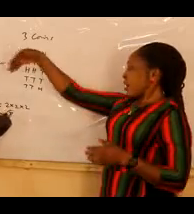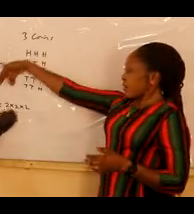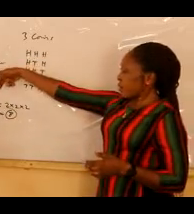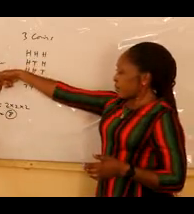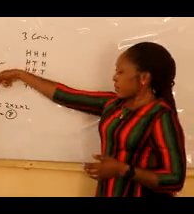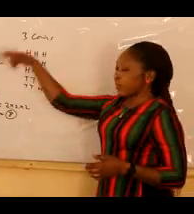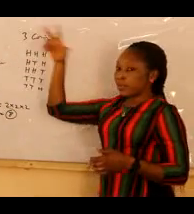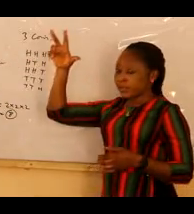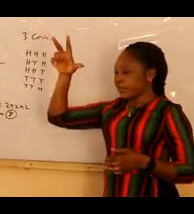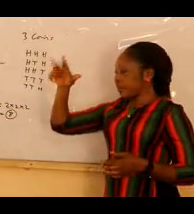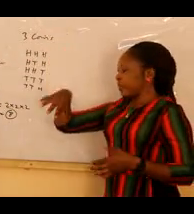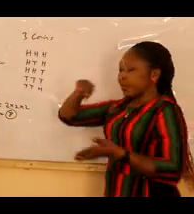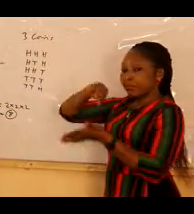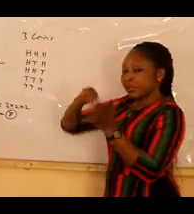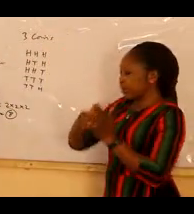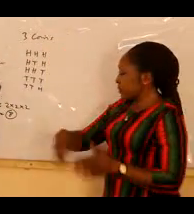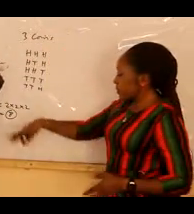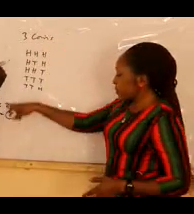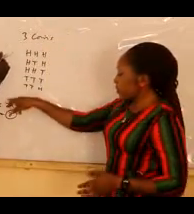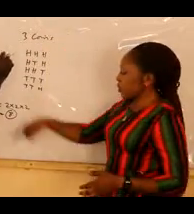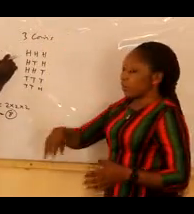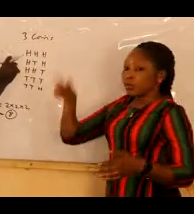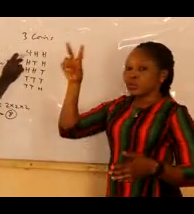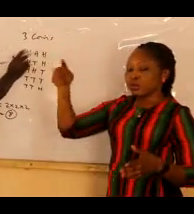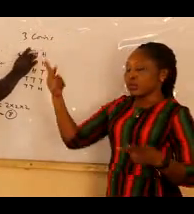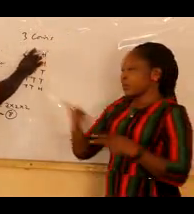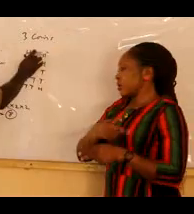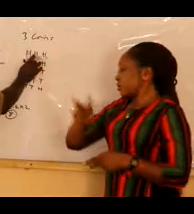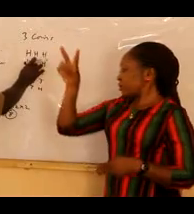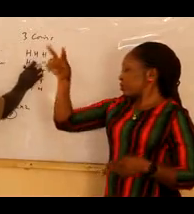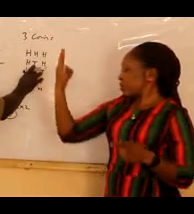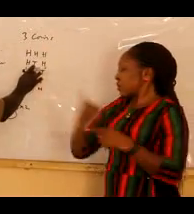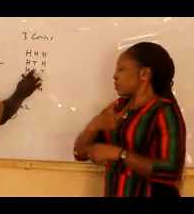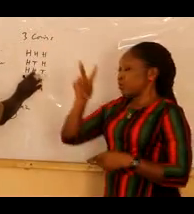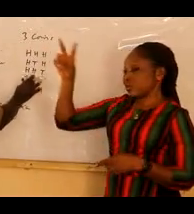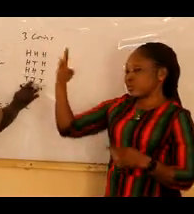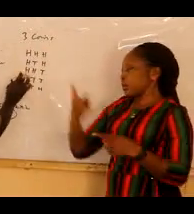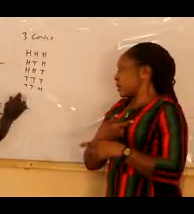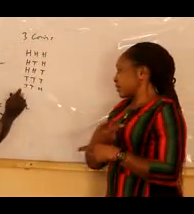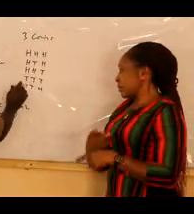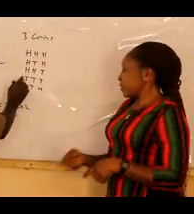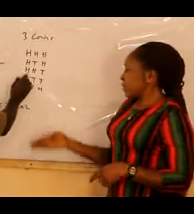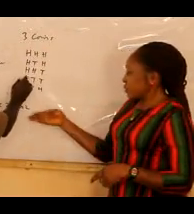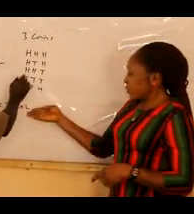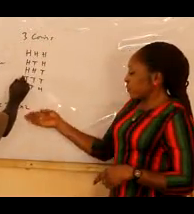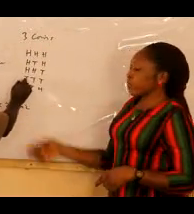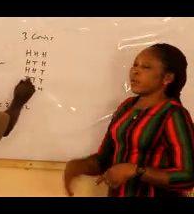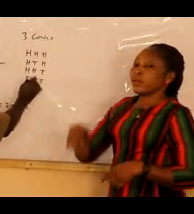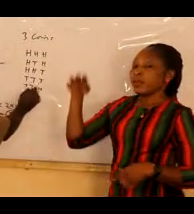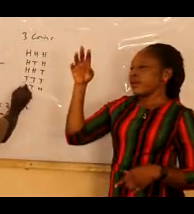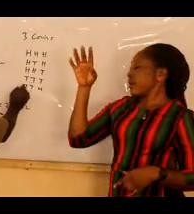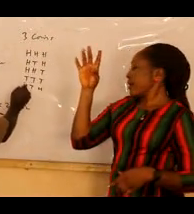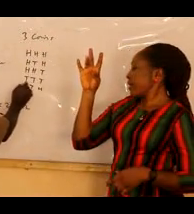8 outcomes. So let us now see it now. 1, 2, 3, 4, 5. You have